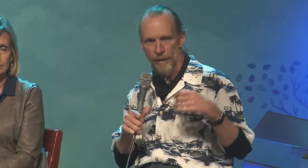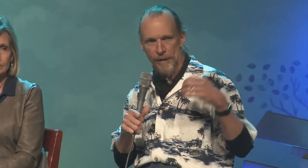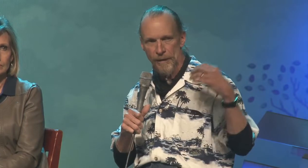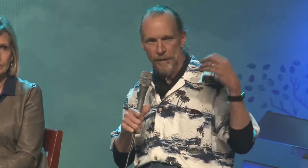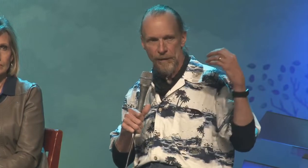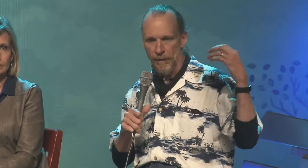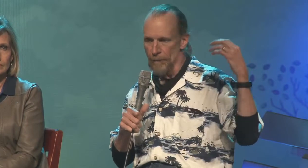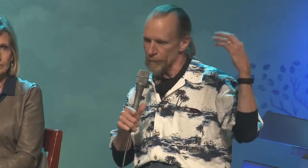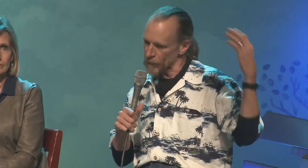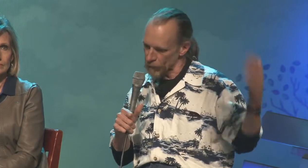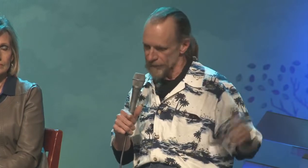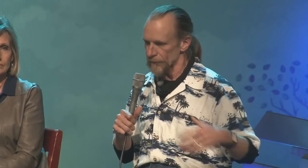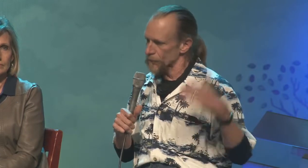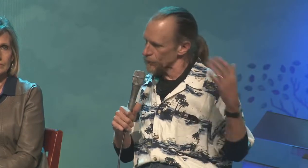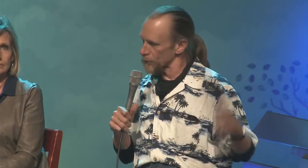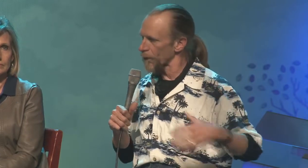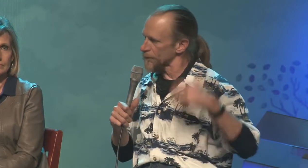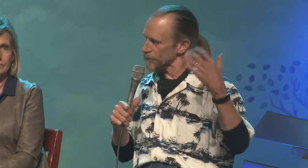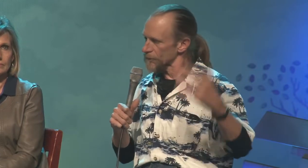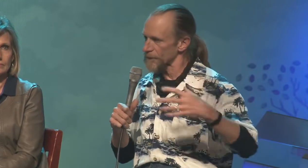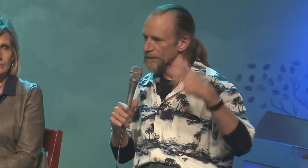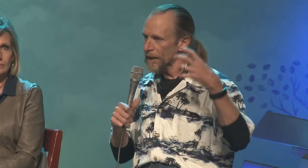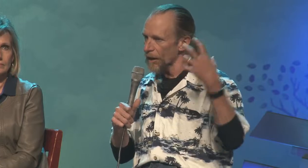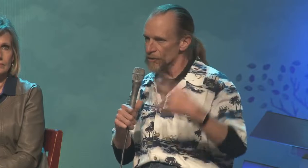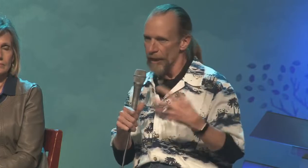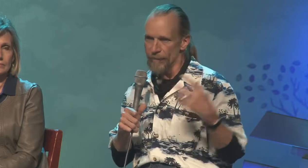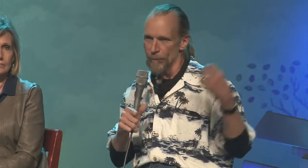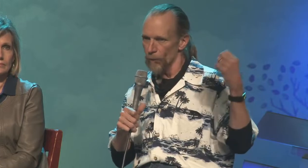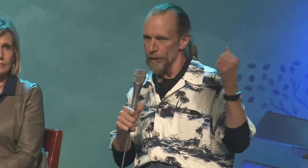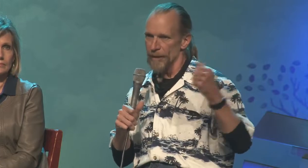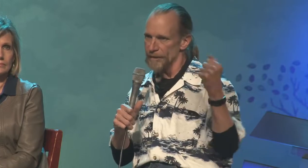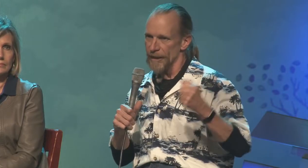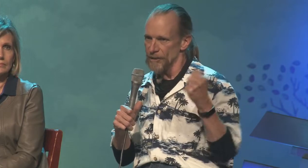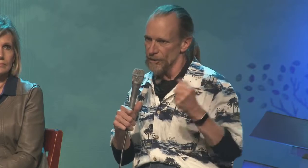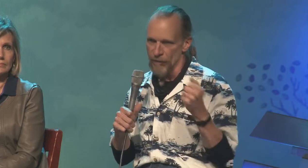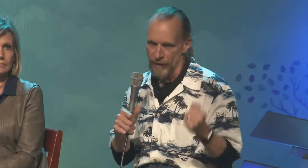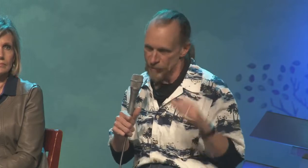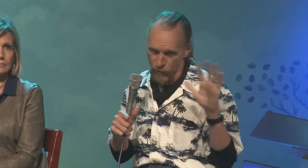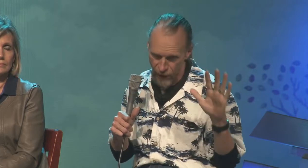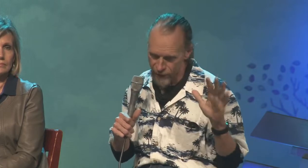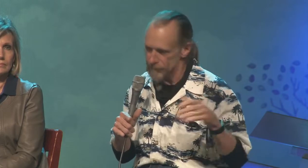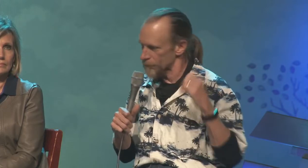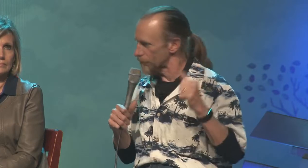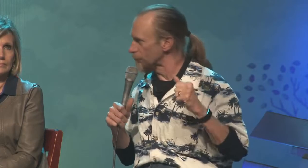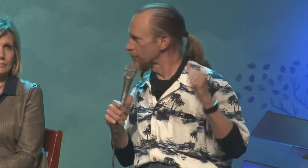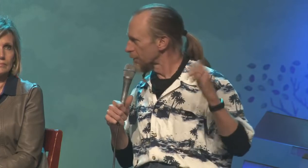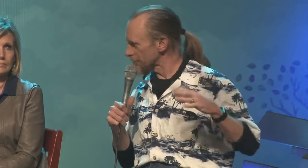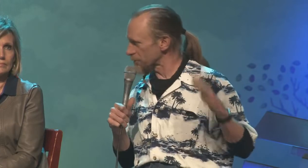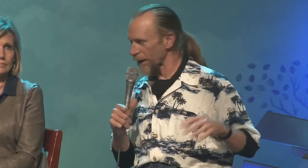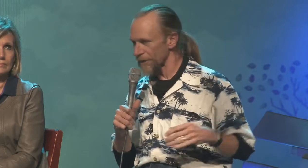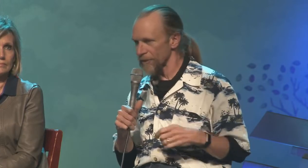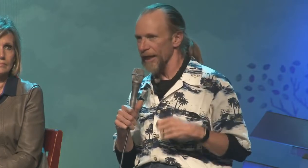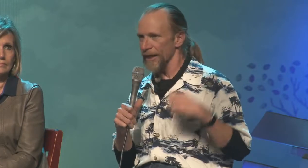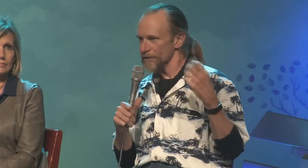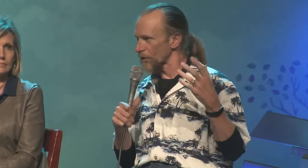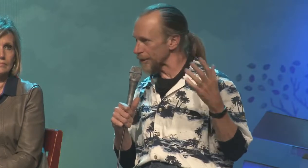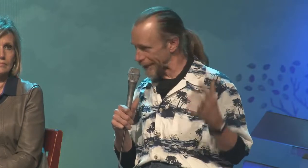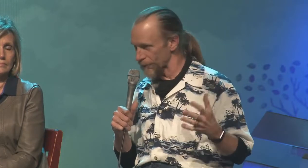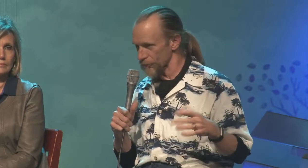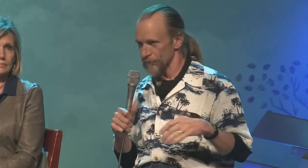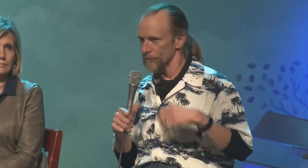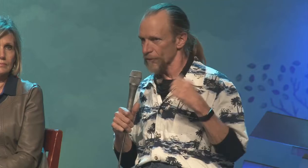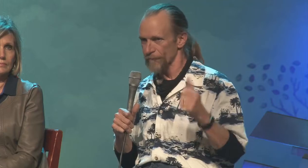group. I said the service projects, all these things. I also have a morning meditation I try to do just about every day. It's